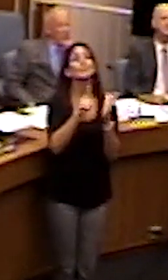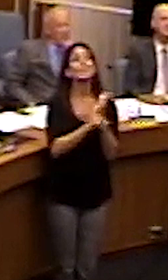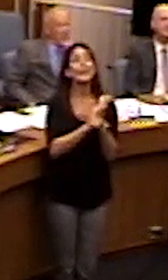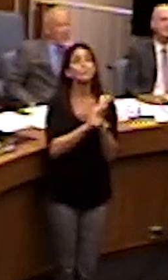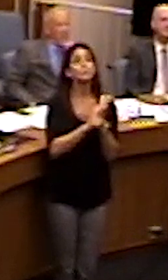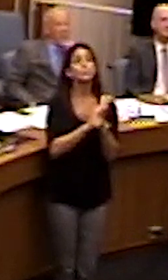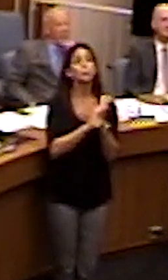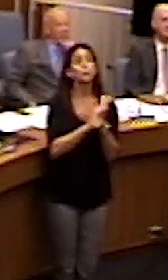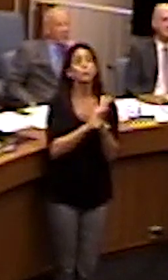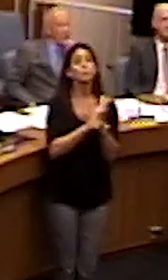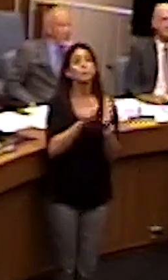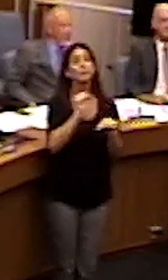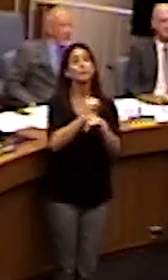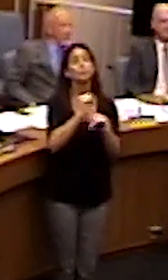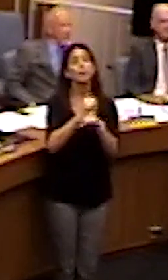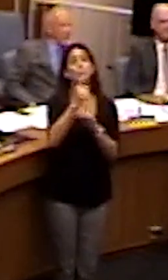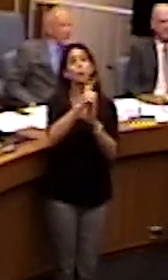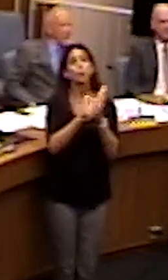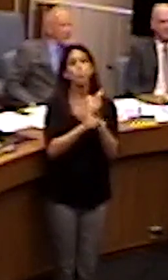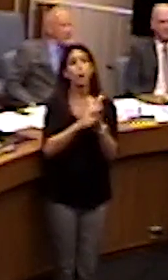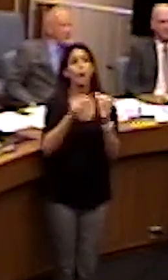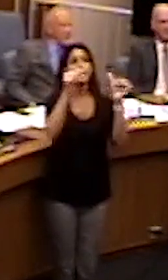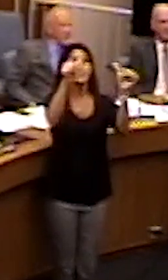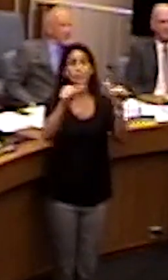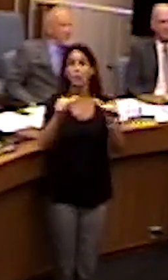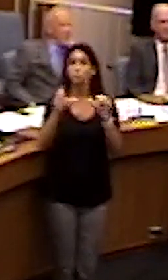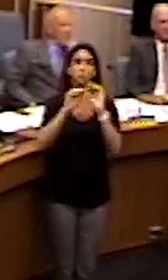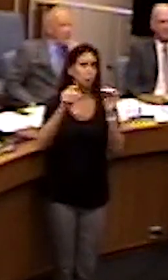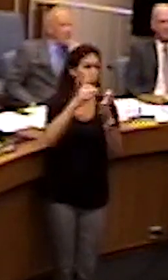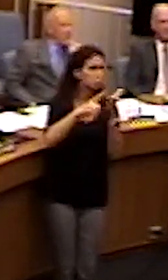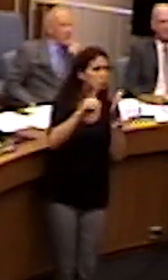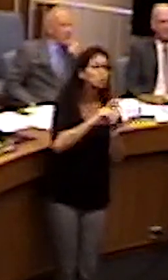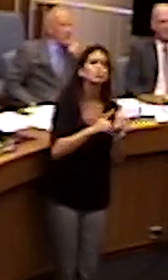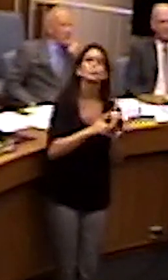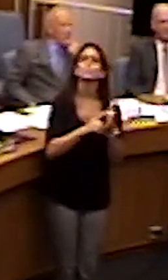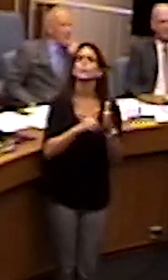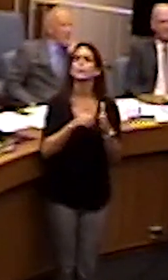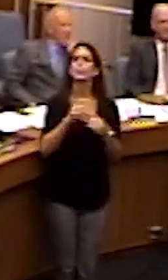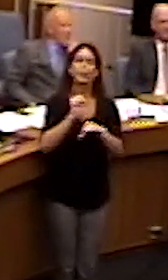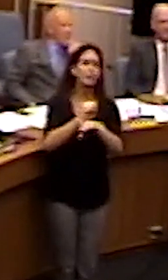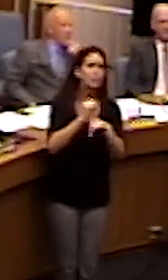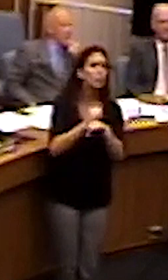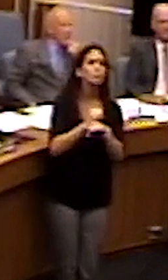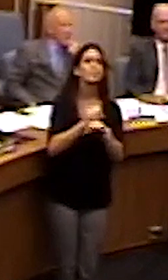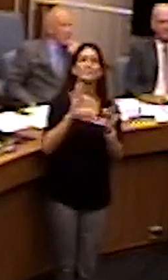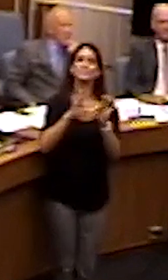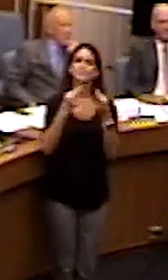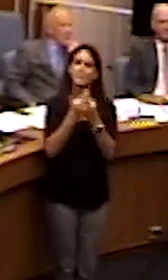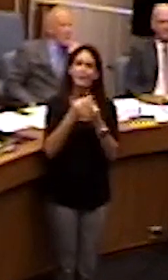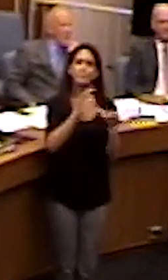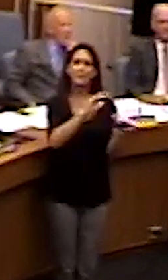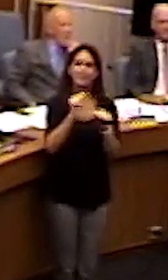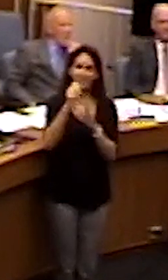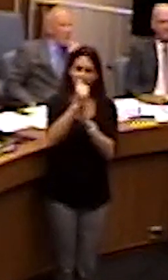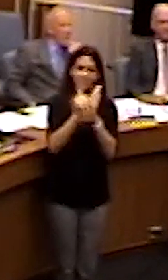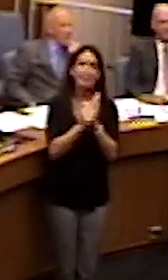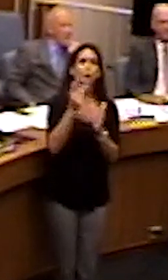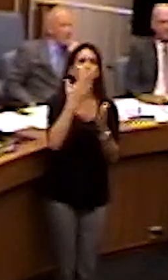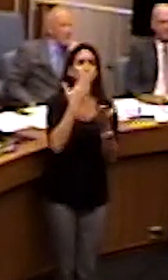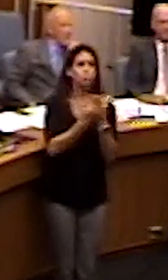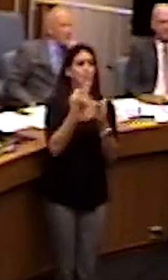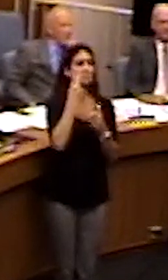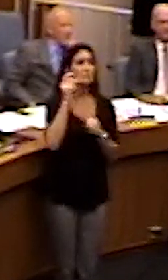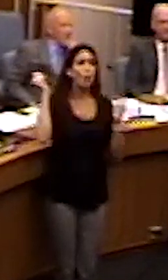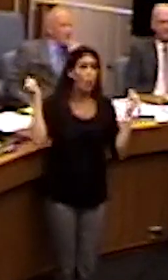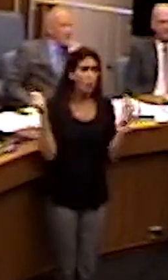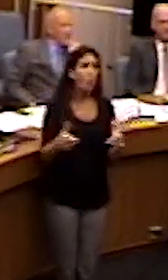get updated, no discrimination appointment, the family leave act, it's a good opportunity to look and see all the posters that apply